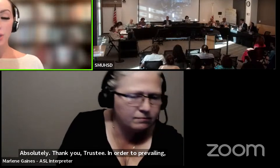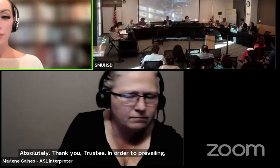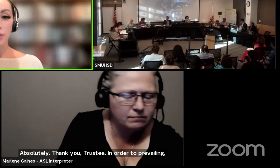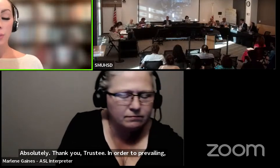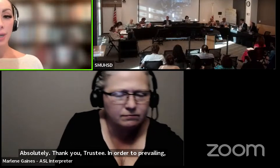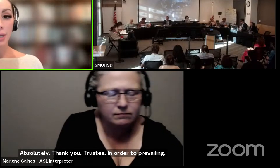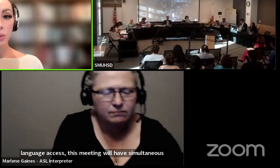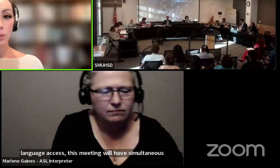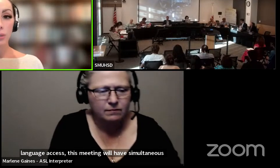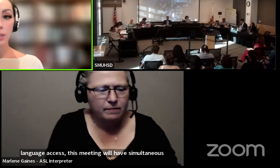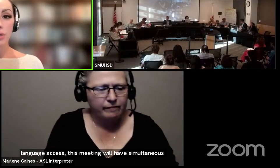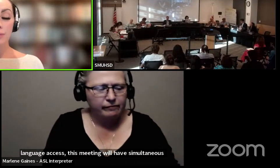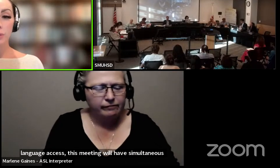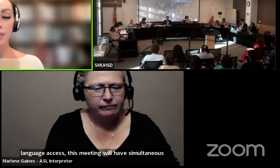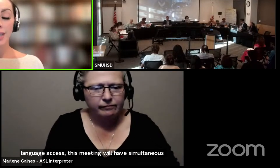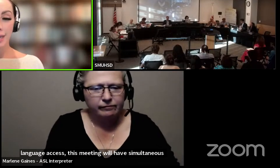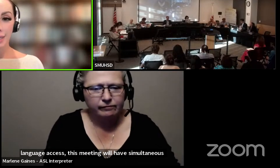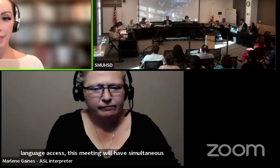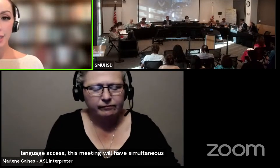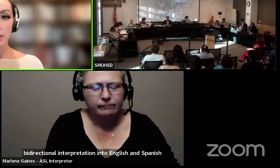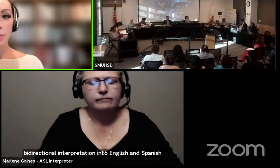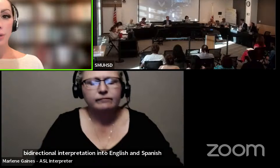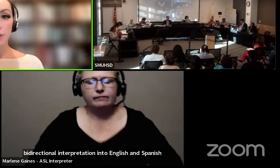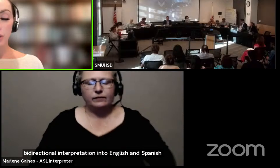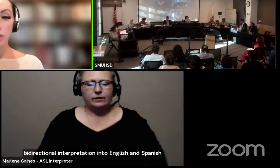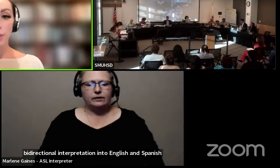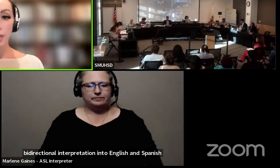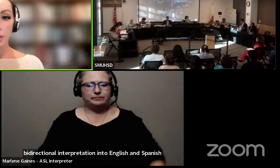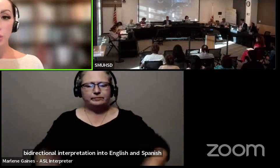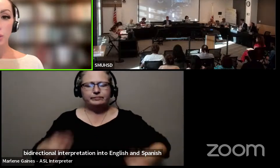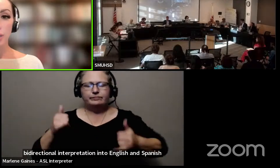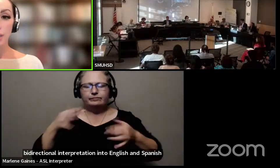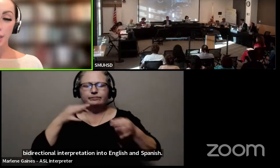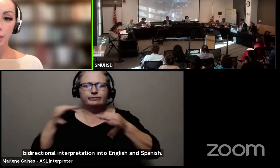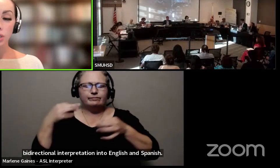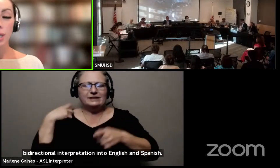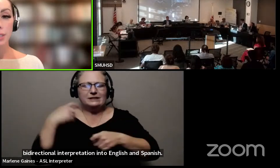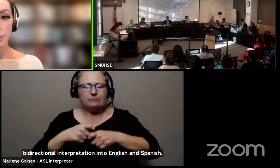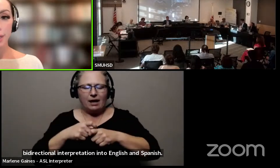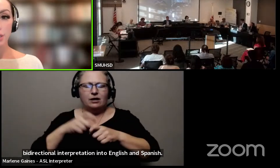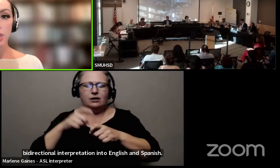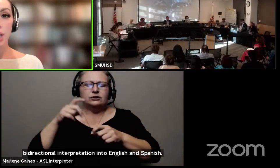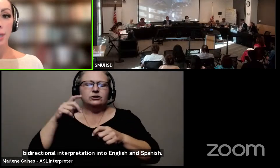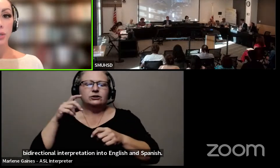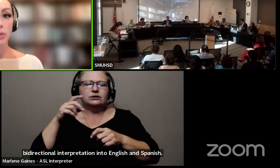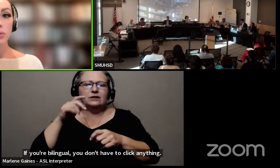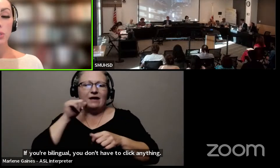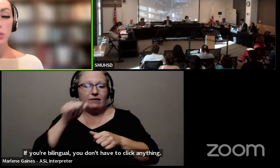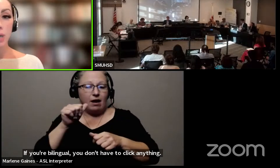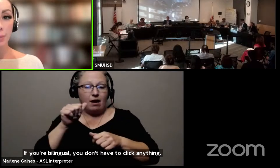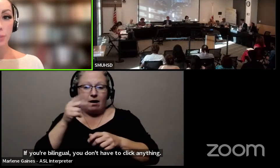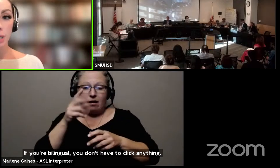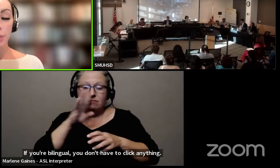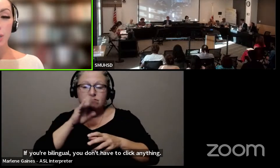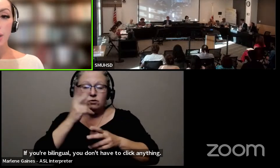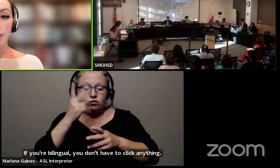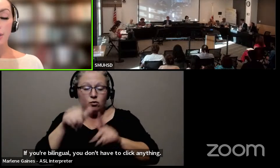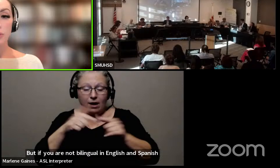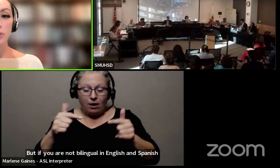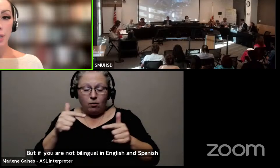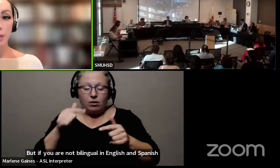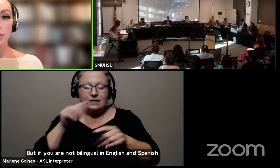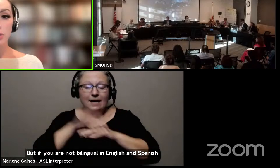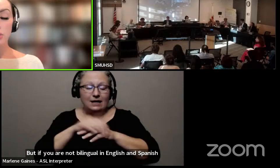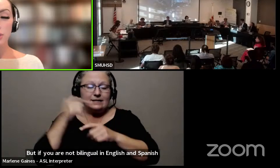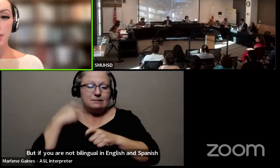Spanish. If you're bilingual, you don't have to click anything. But if you're not bilingual in English and Spanish and you're using your laptop, in a